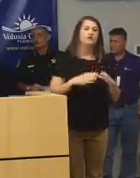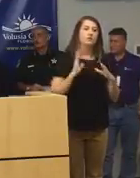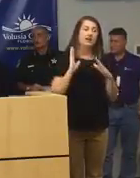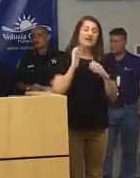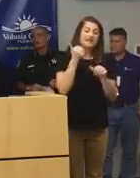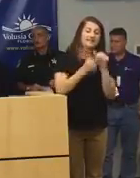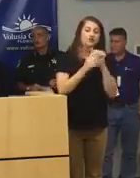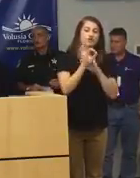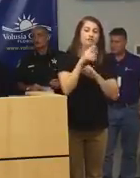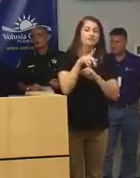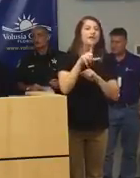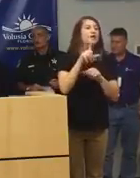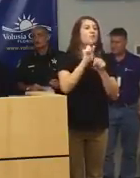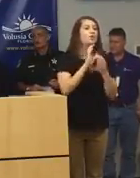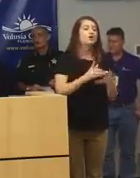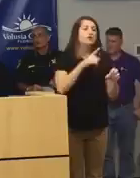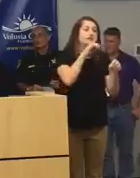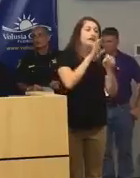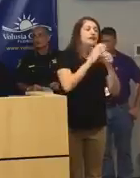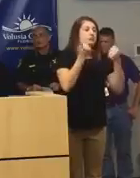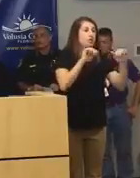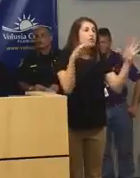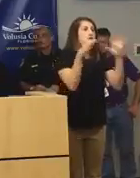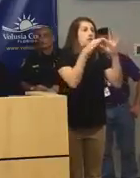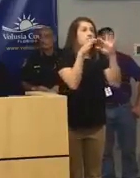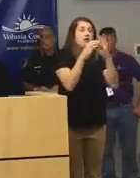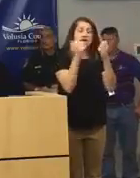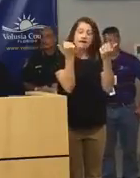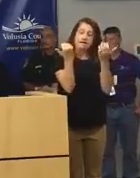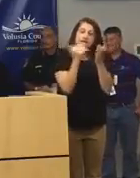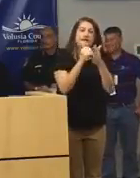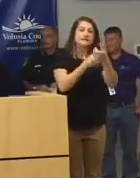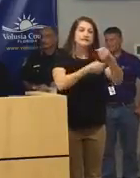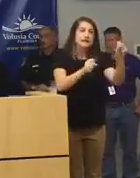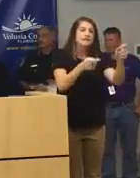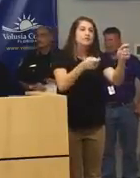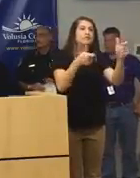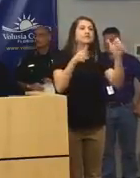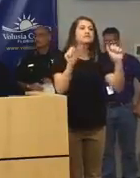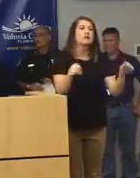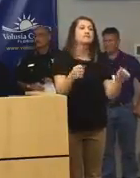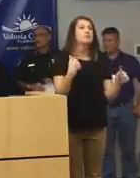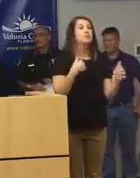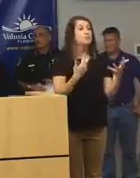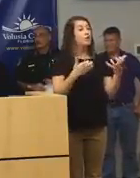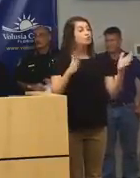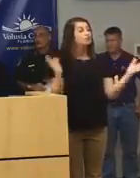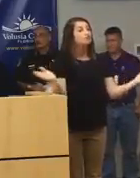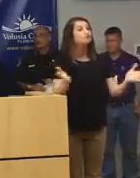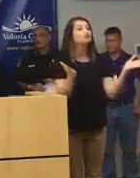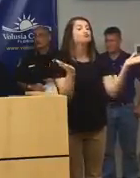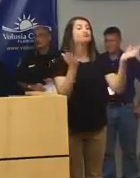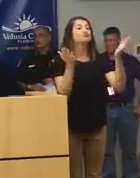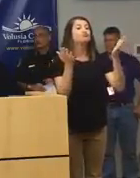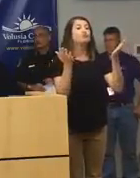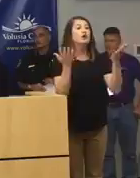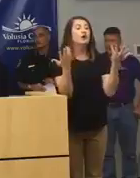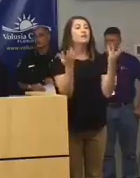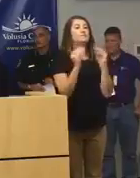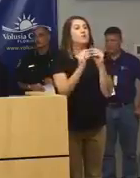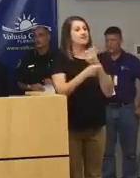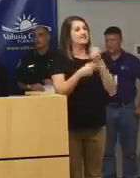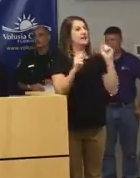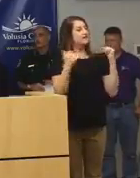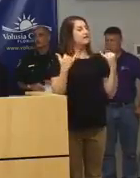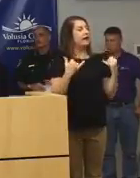employee is dedicated to getting the lights back on as safely and quickly as possible. And we want to urge you to be more